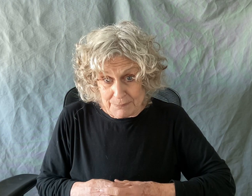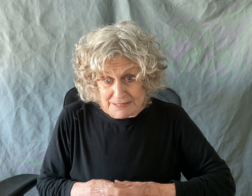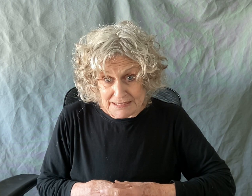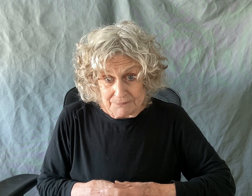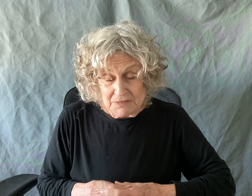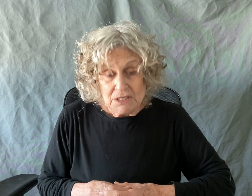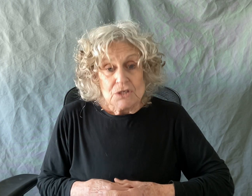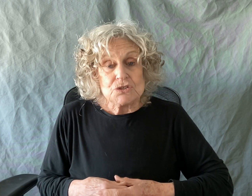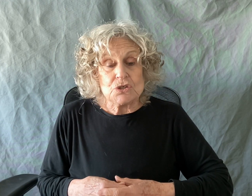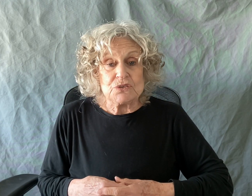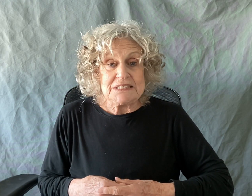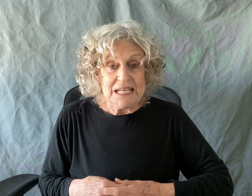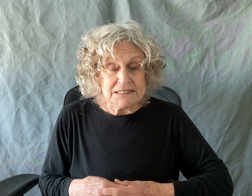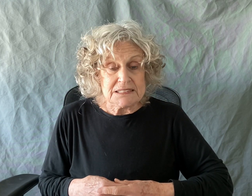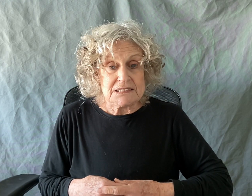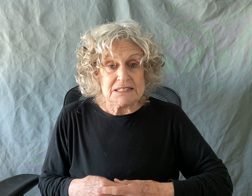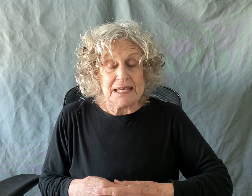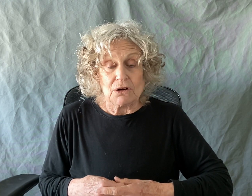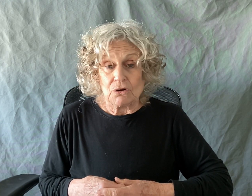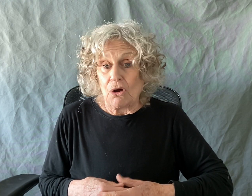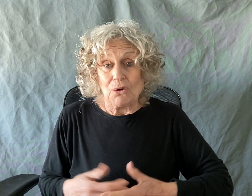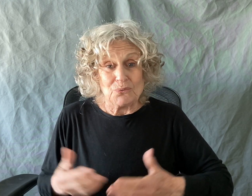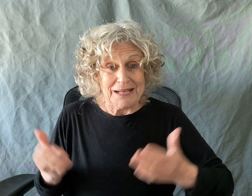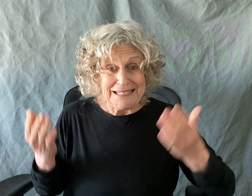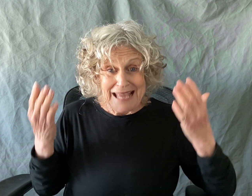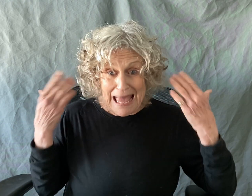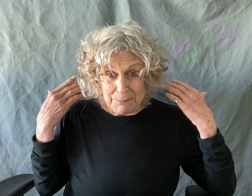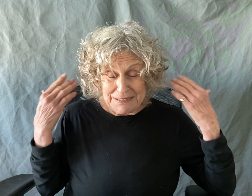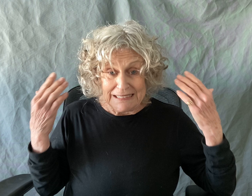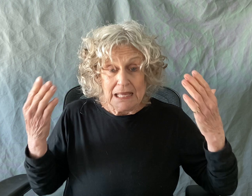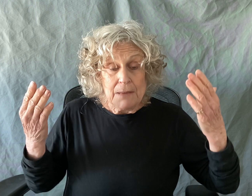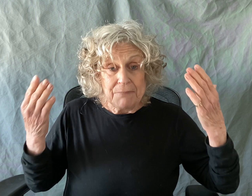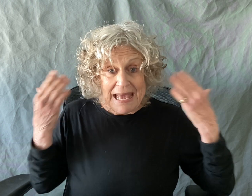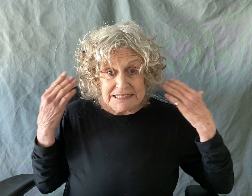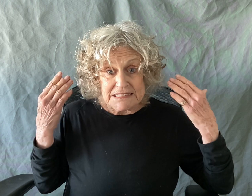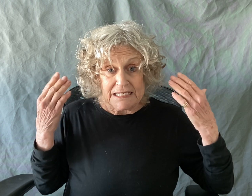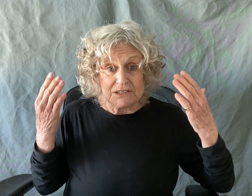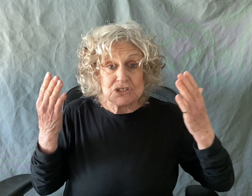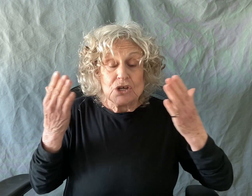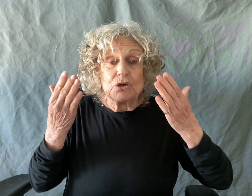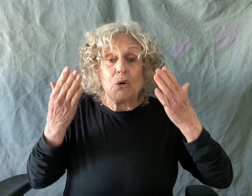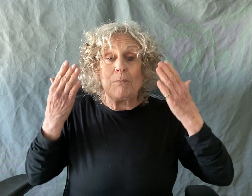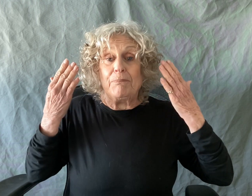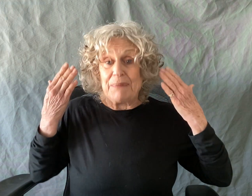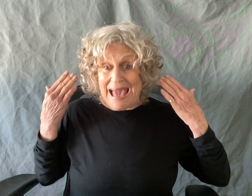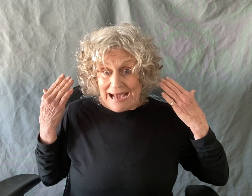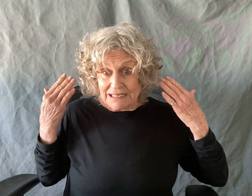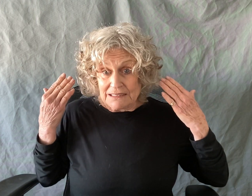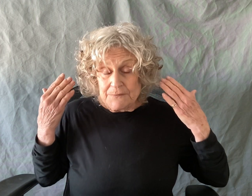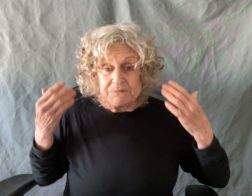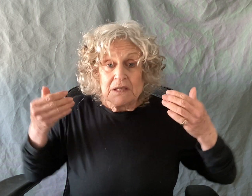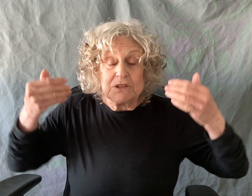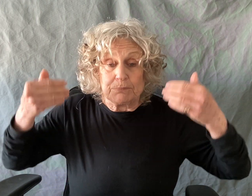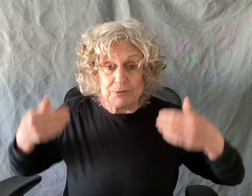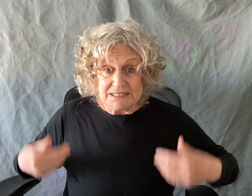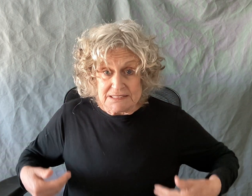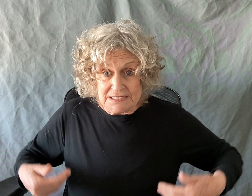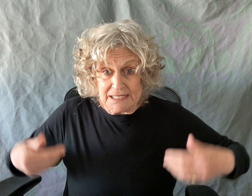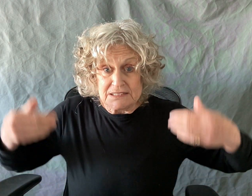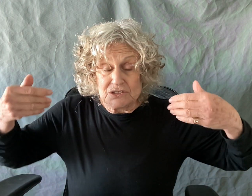happening. So the tenses that are already happening, past tense, go back. The present tense is